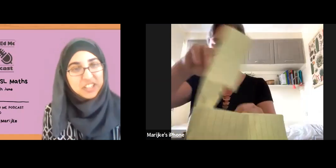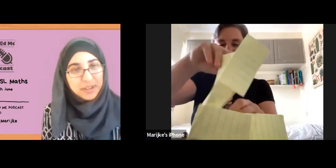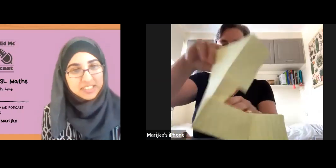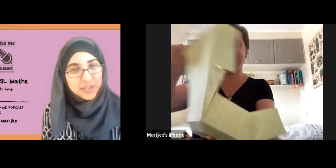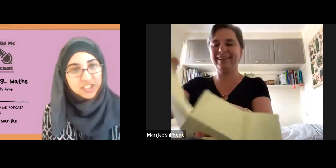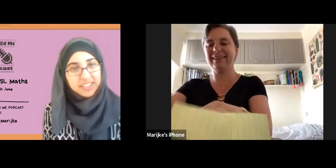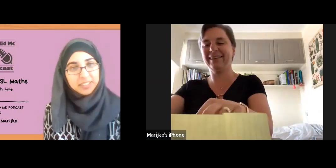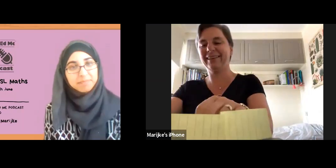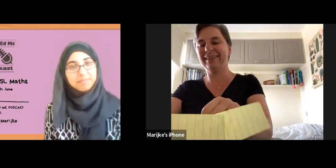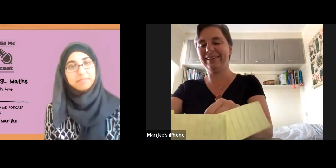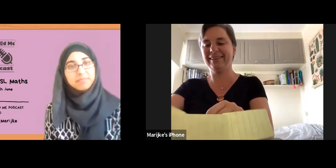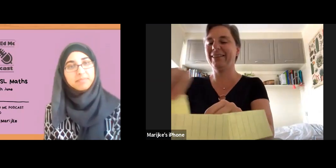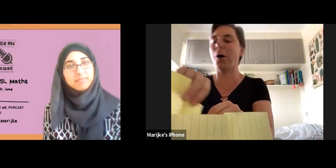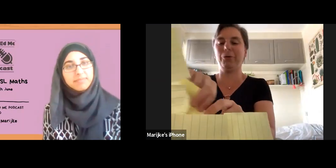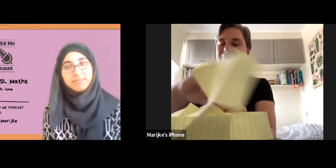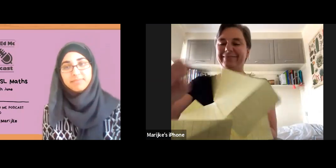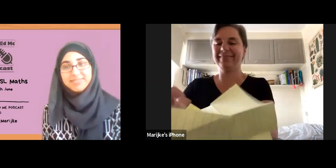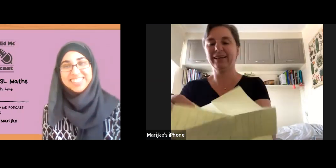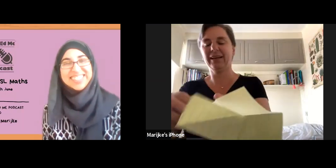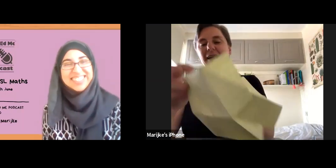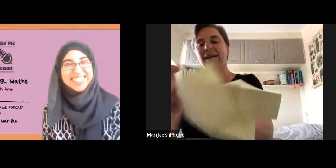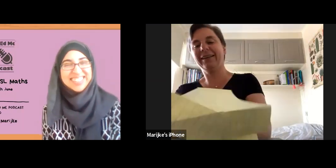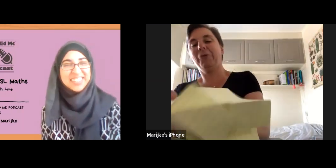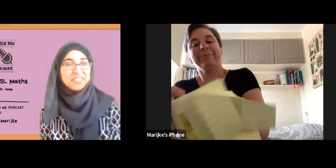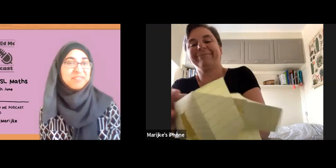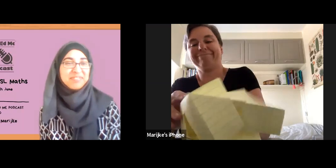going into engineering? No. No.